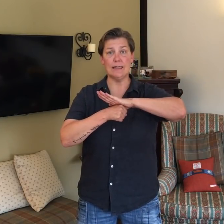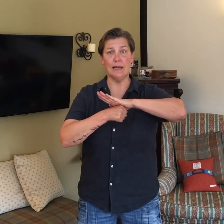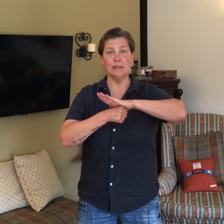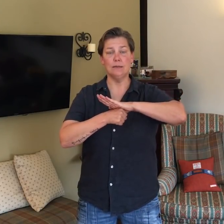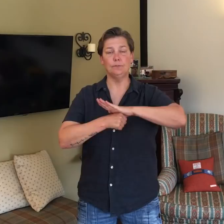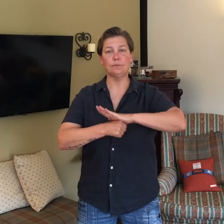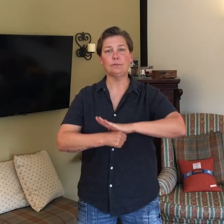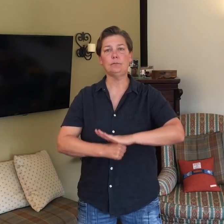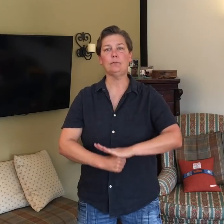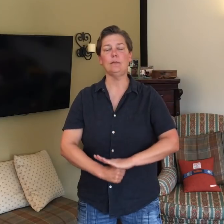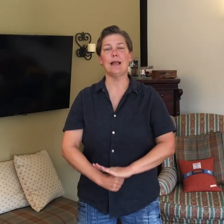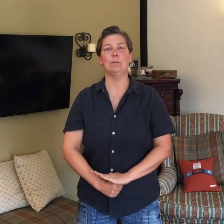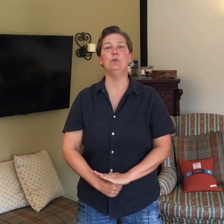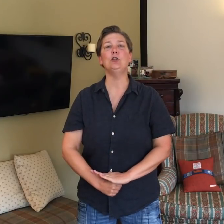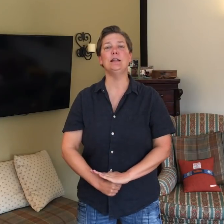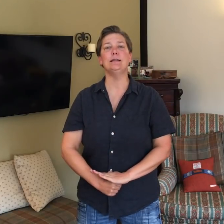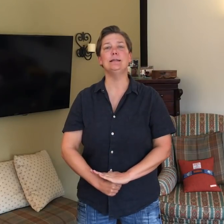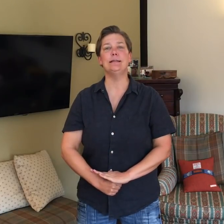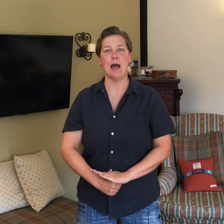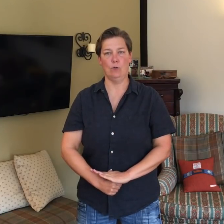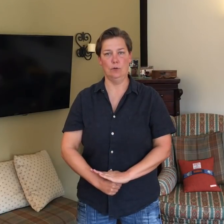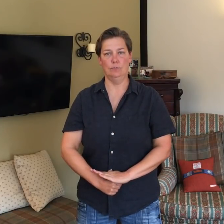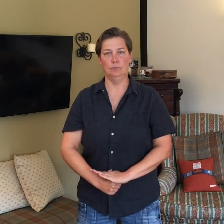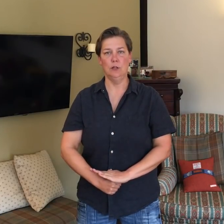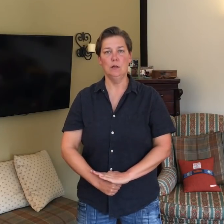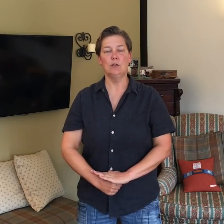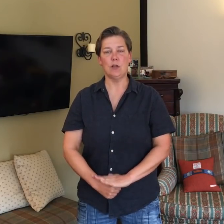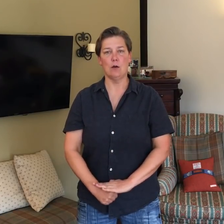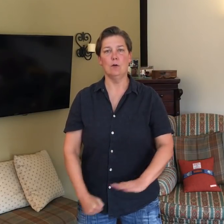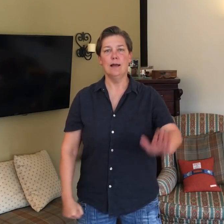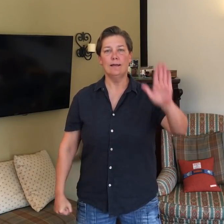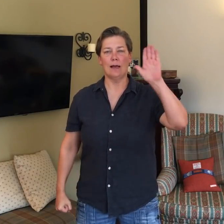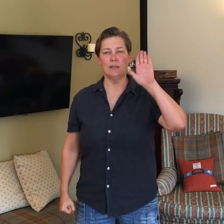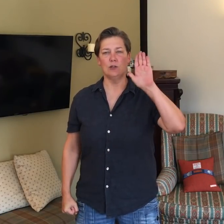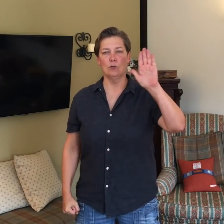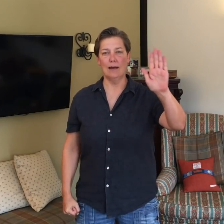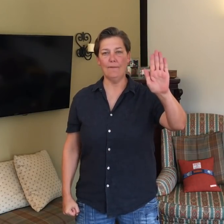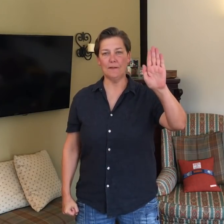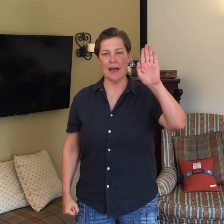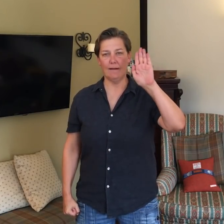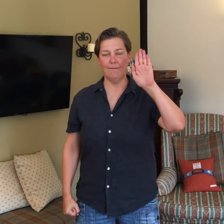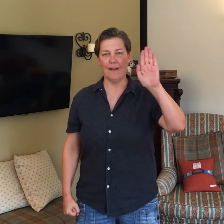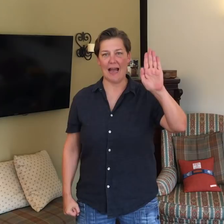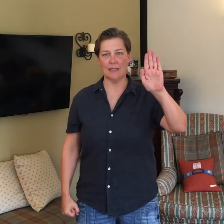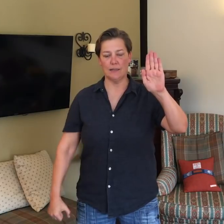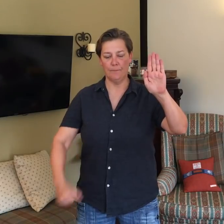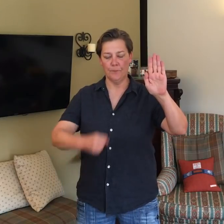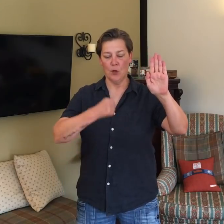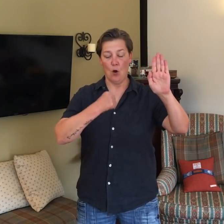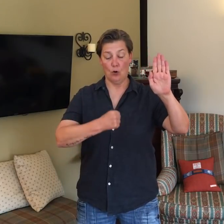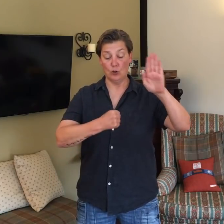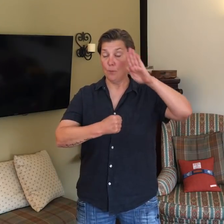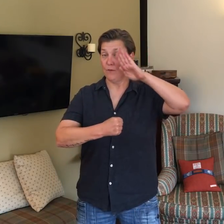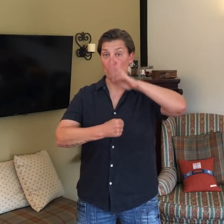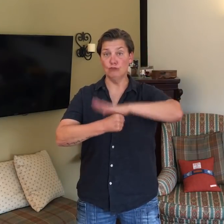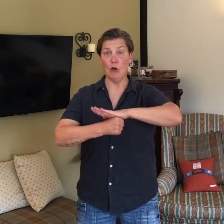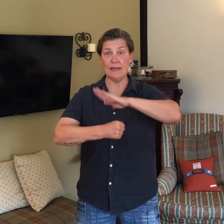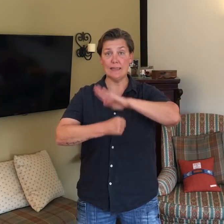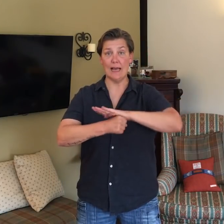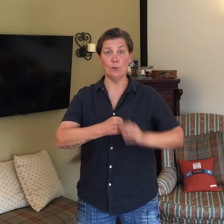hand, and push it down. So, that is your left hand flat on top of your right hand, which